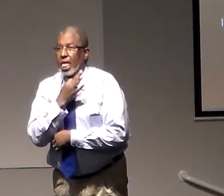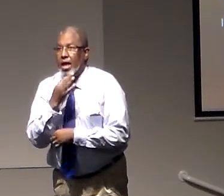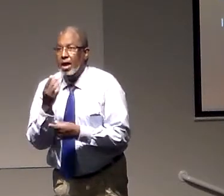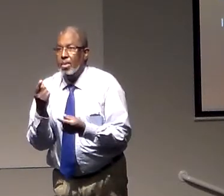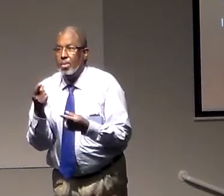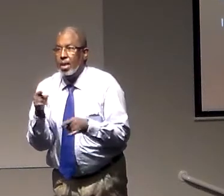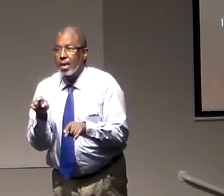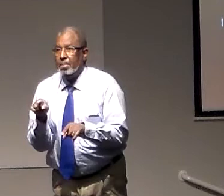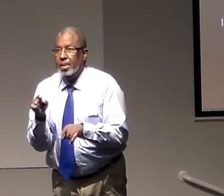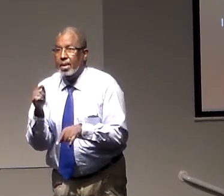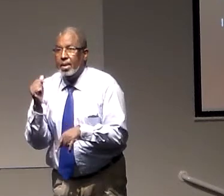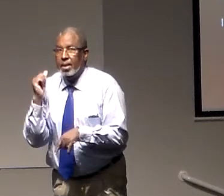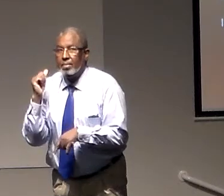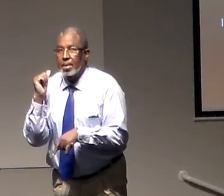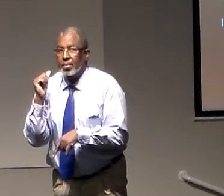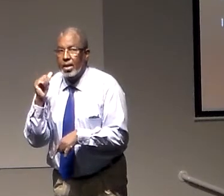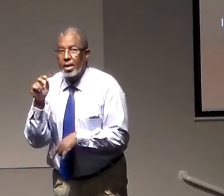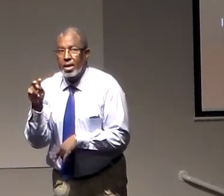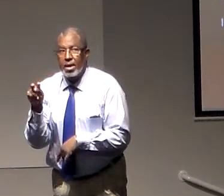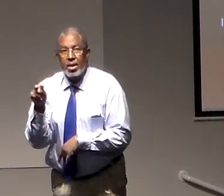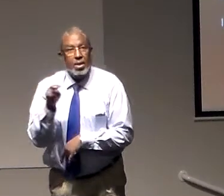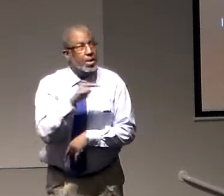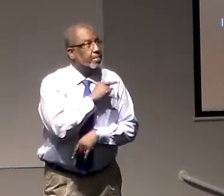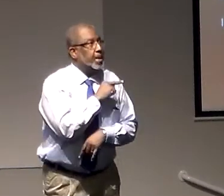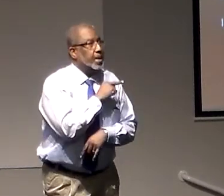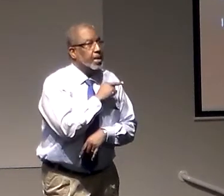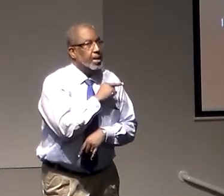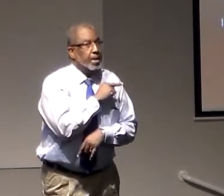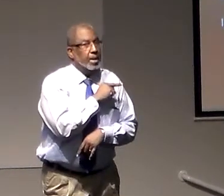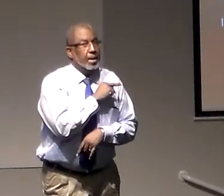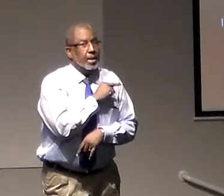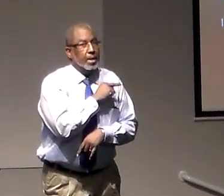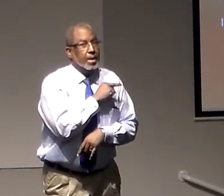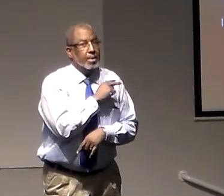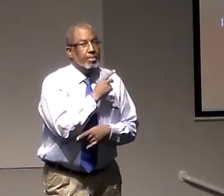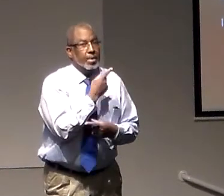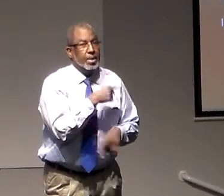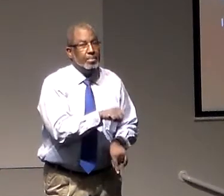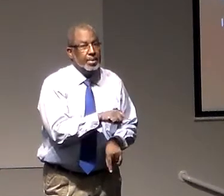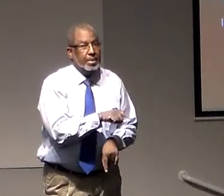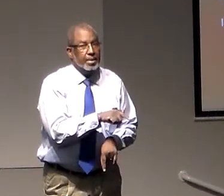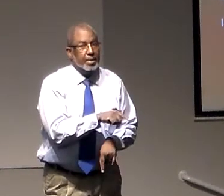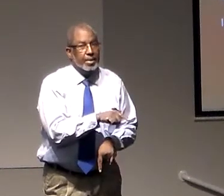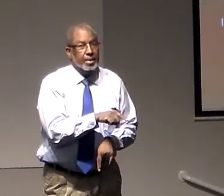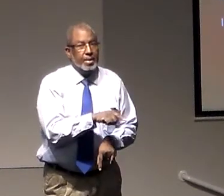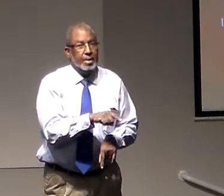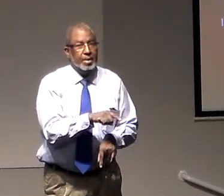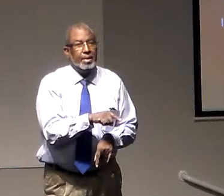She got curious and she looked back, and what happened? Boom!